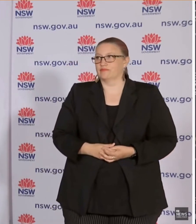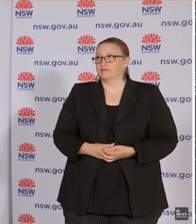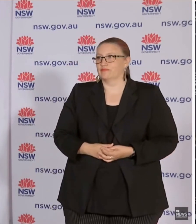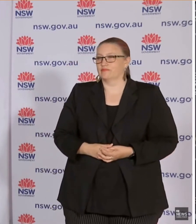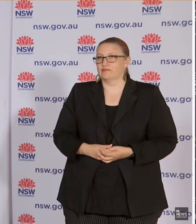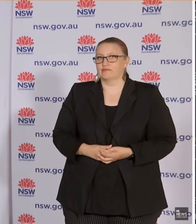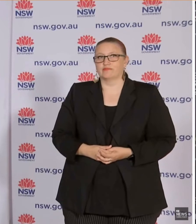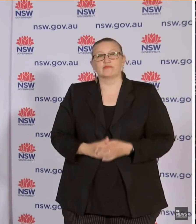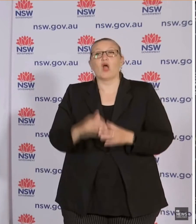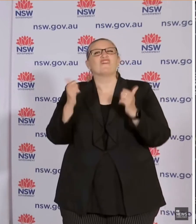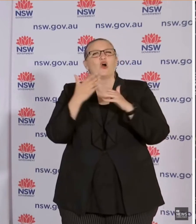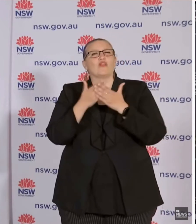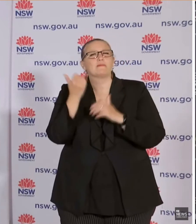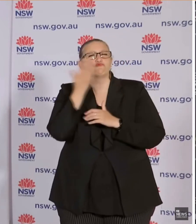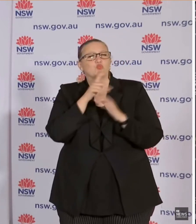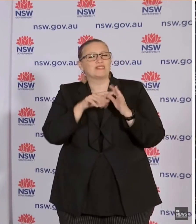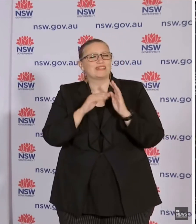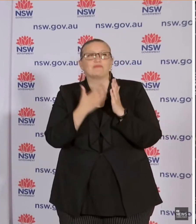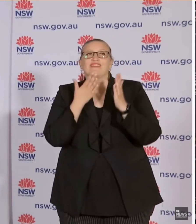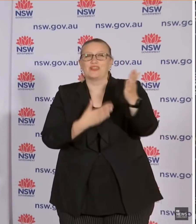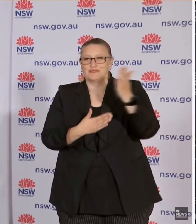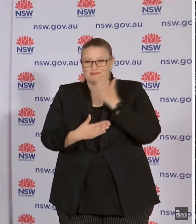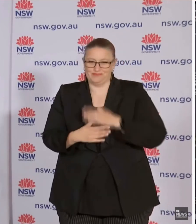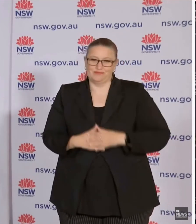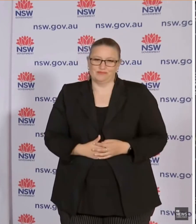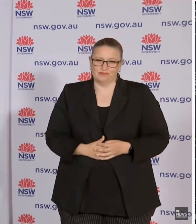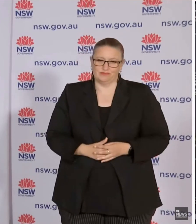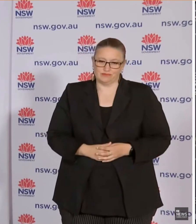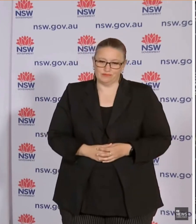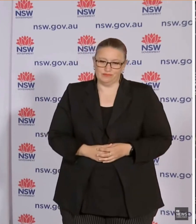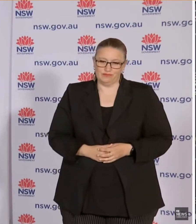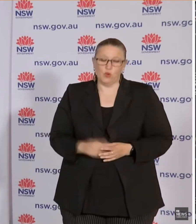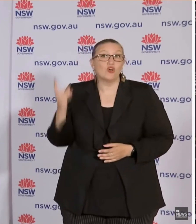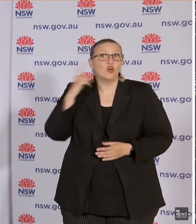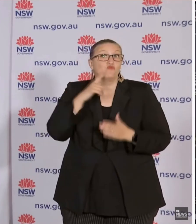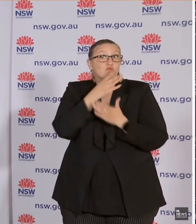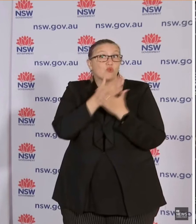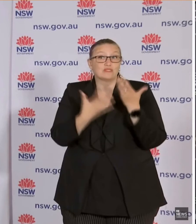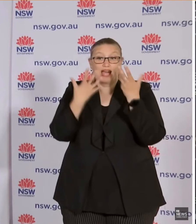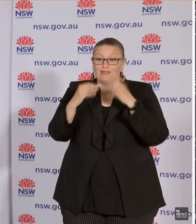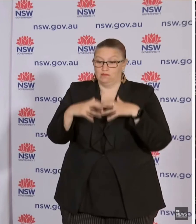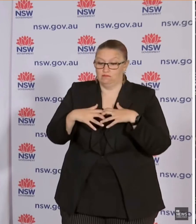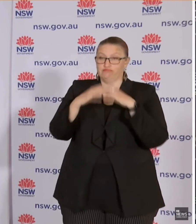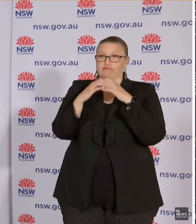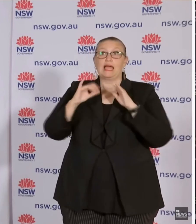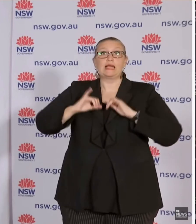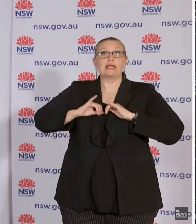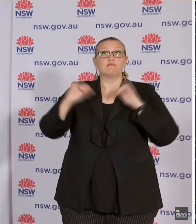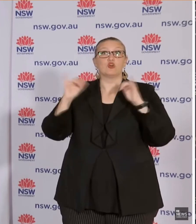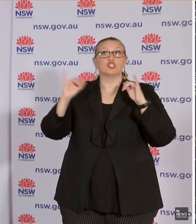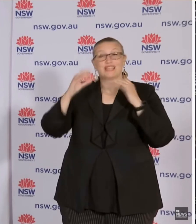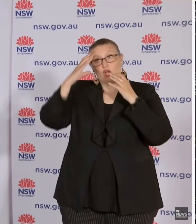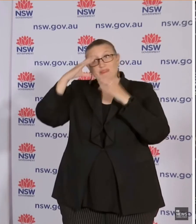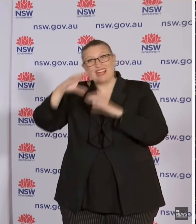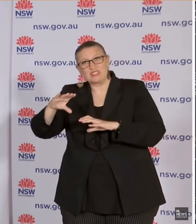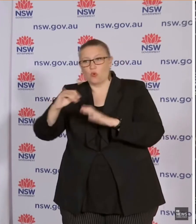finish on the Aboriginal questions. Yeah, please. Thank you. Thank you, Minister. We've heard reports that there are actually pop-up emergency accommodation and isolation